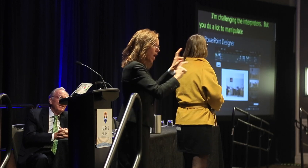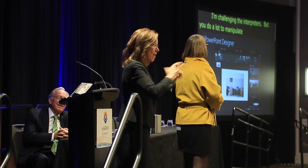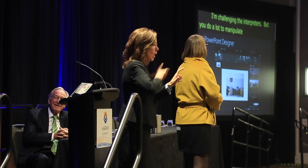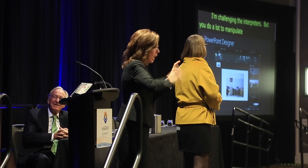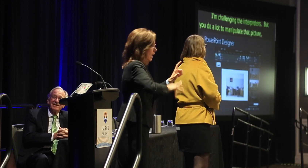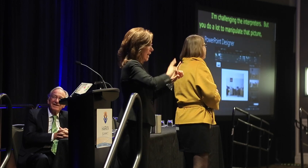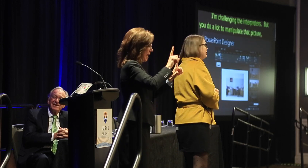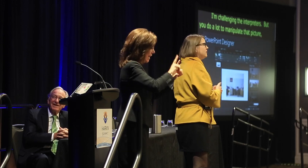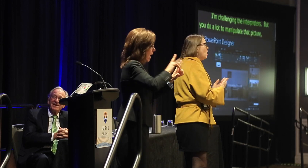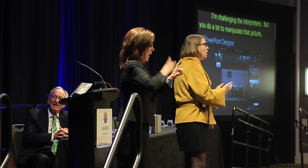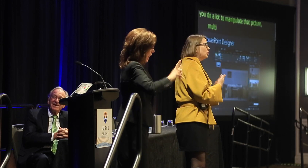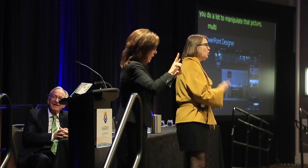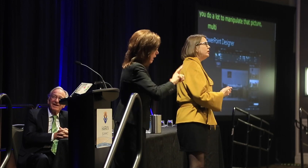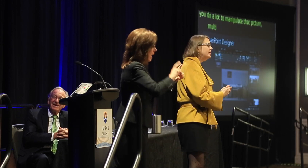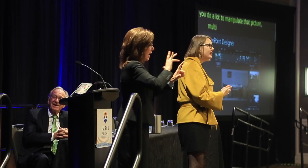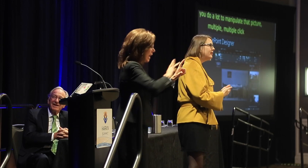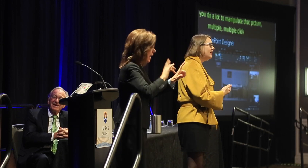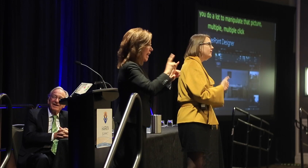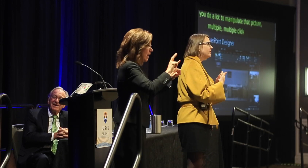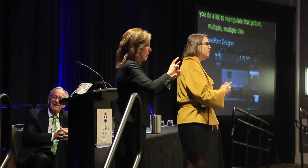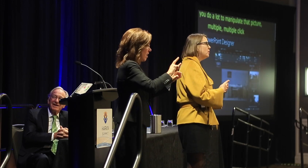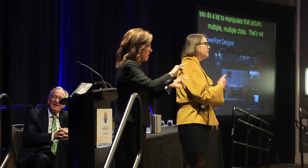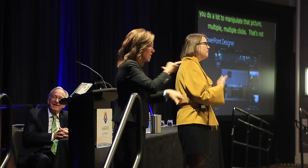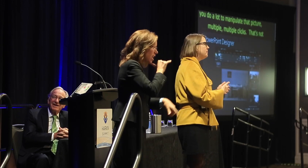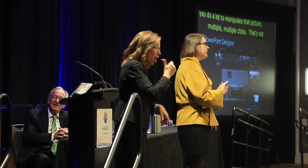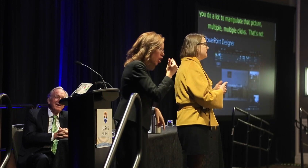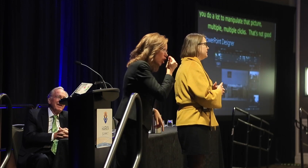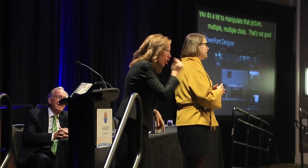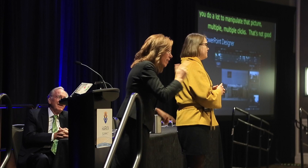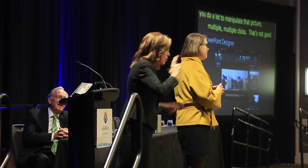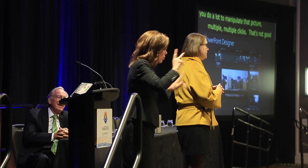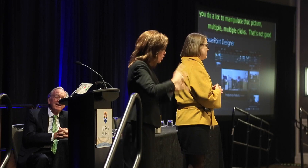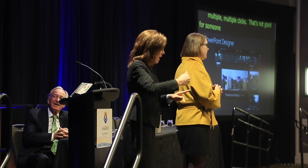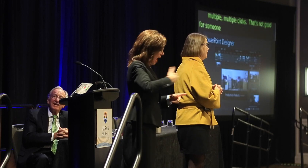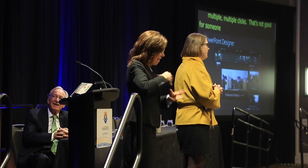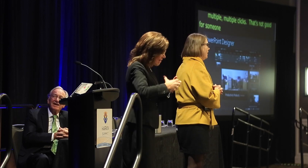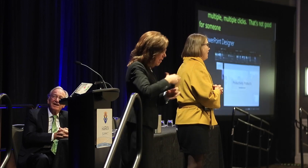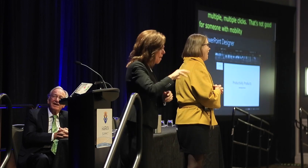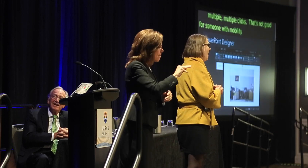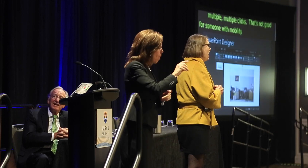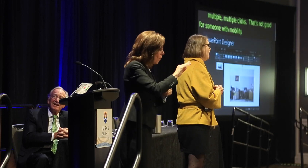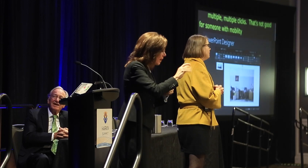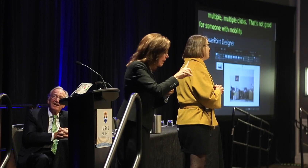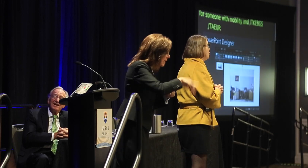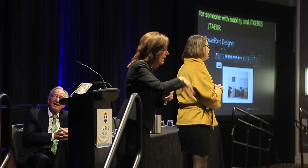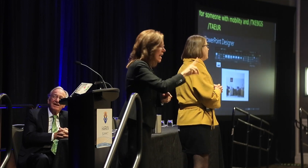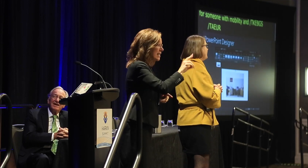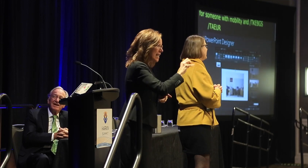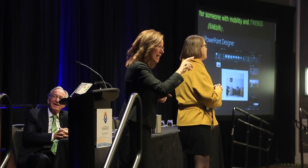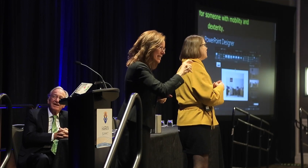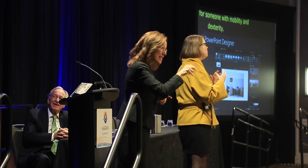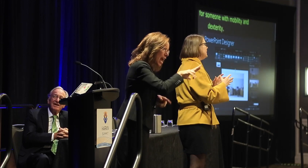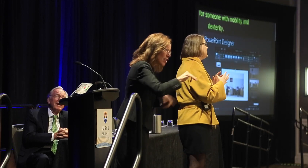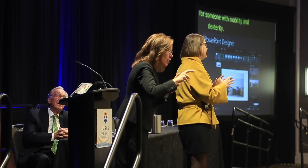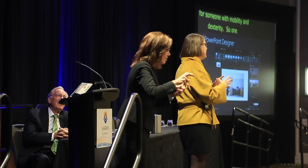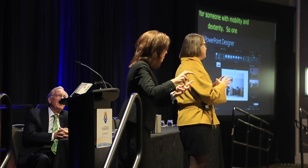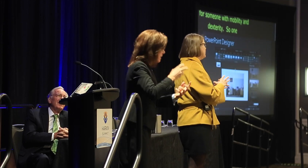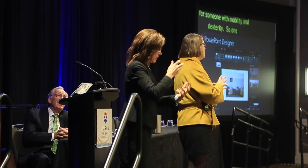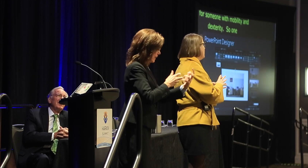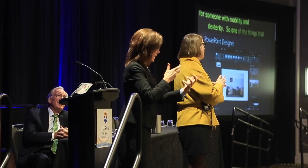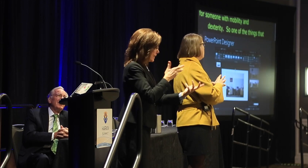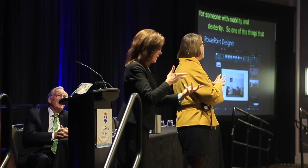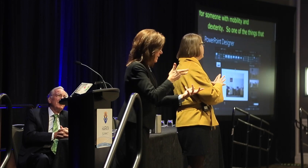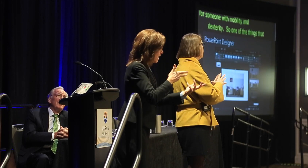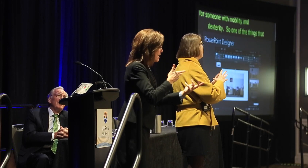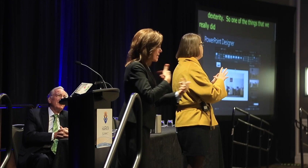clicks. That's not good for someone with mobility and dexterity. And so one of the things that we really